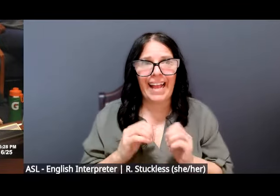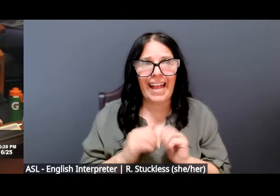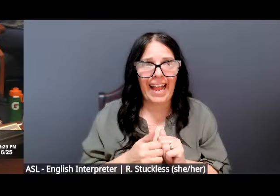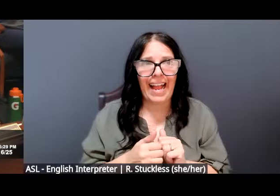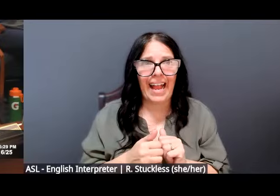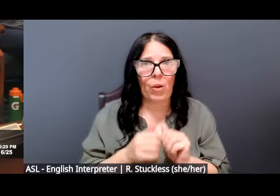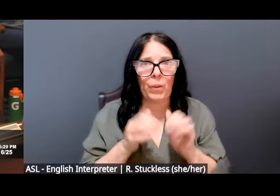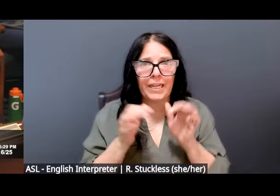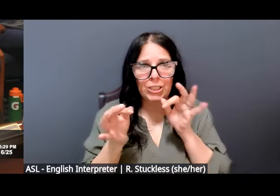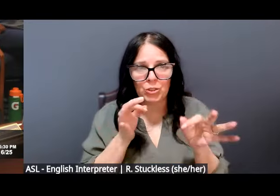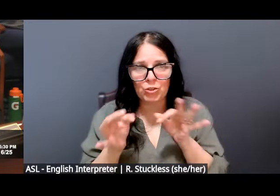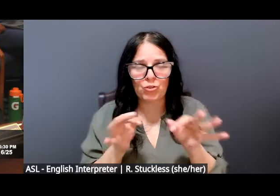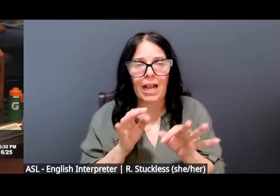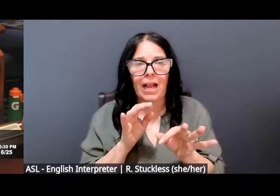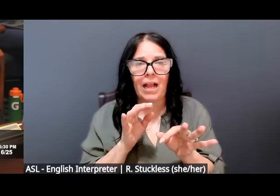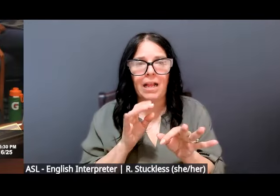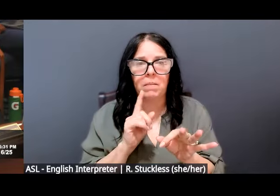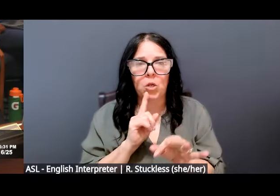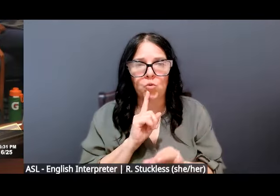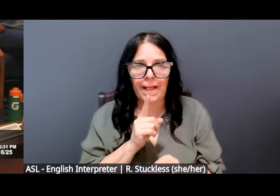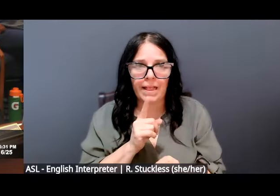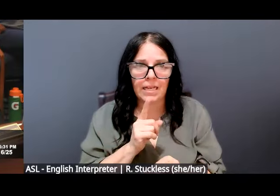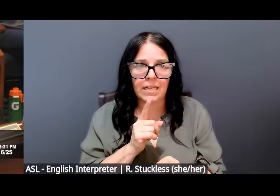a really